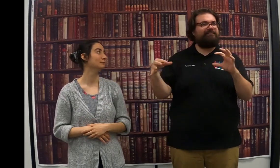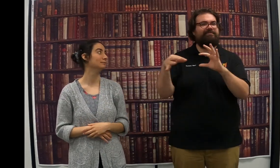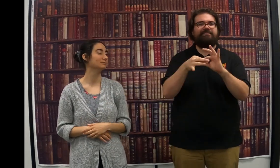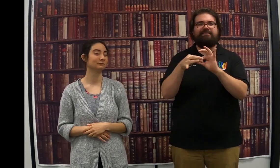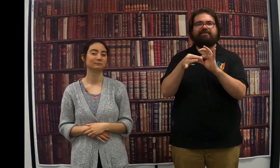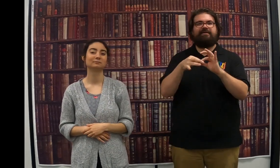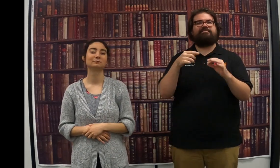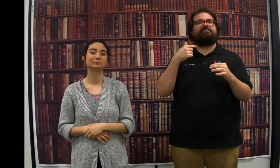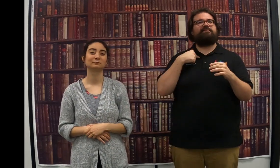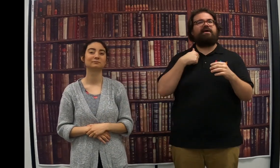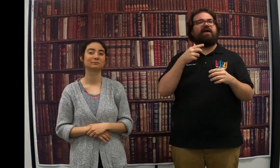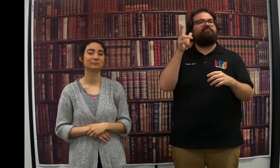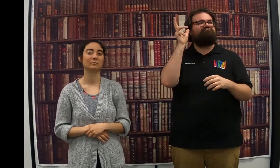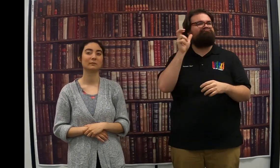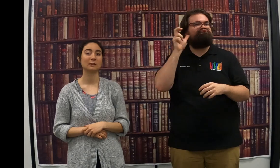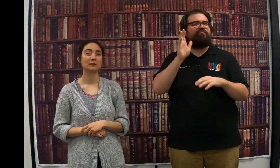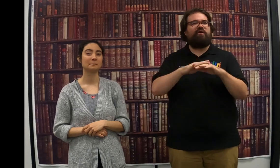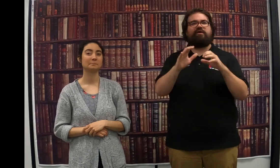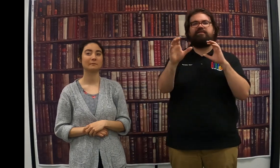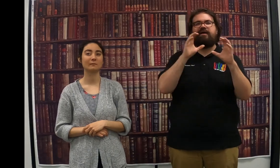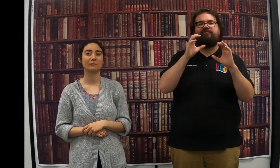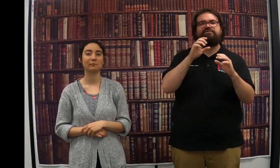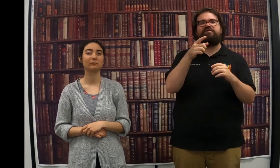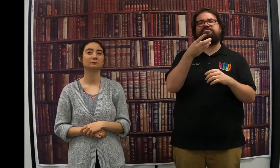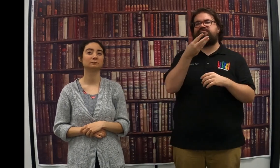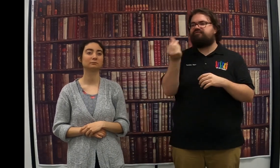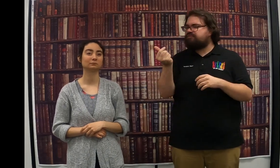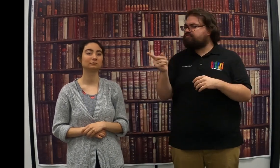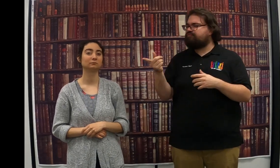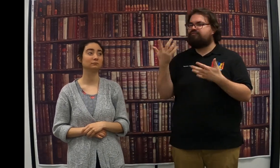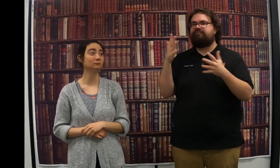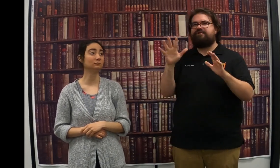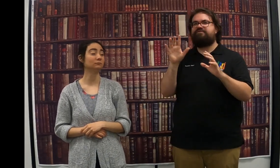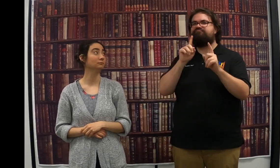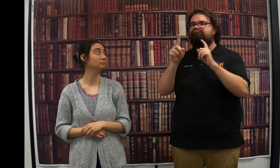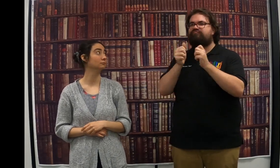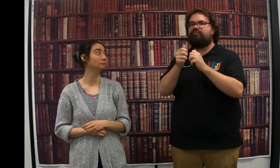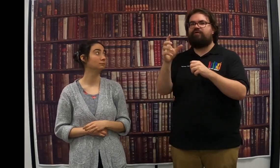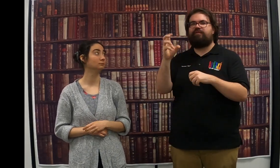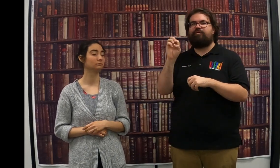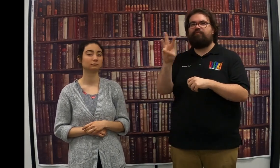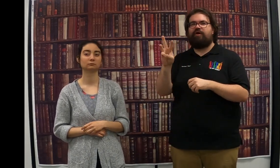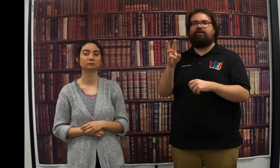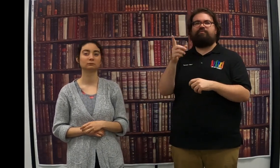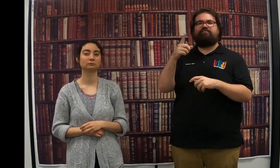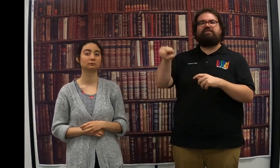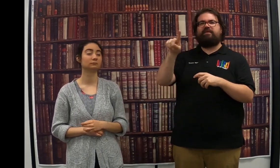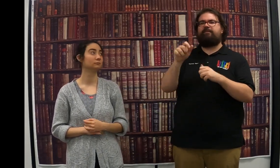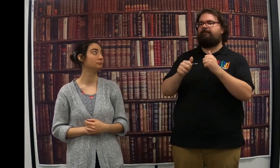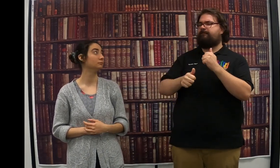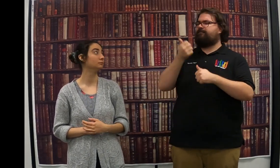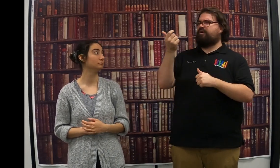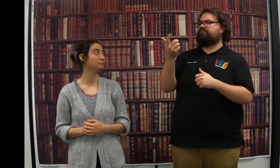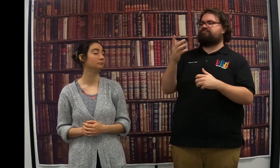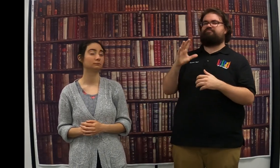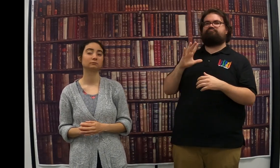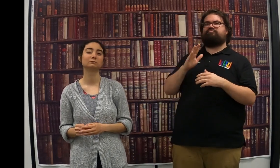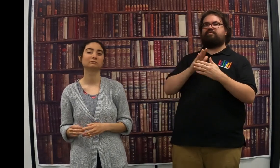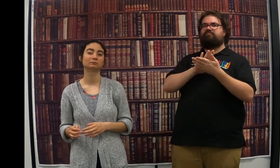has to be connected. I've listened in on a conversation or two you've had with the crow, and they are the most well-spoken crow I've encountered in a